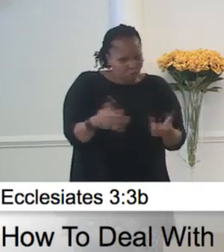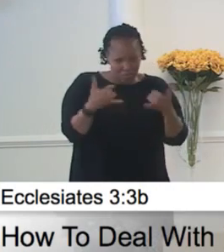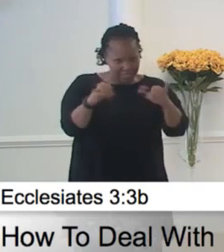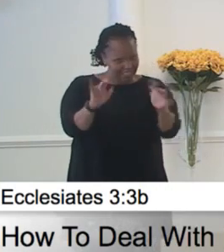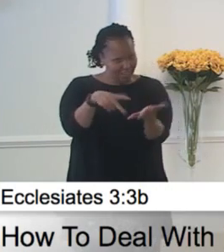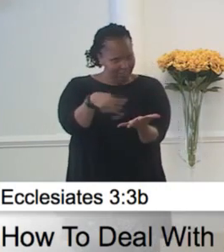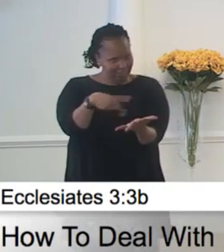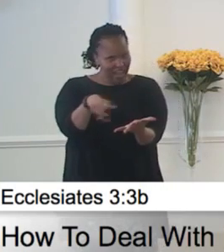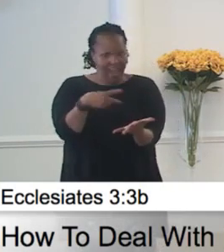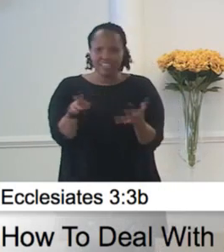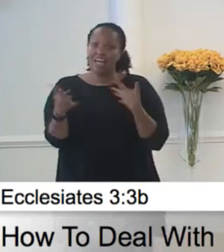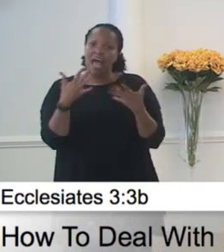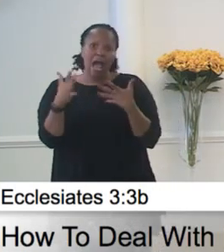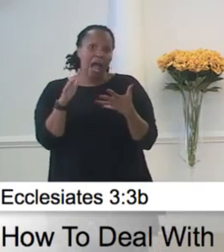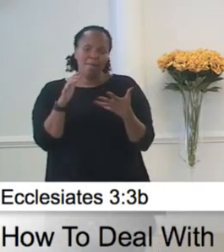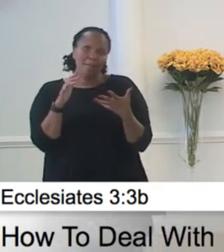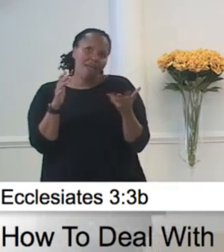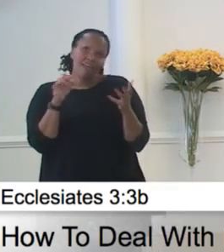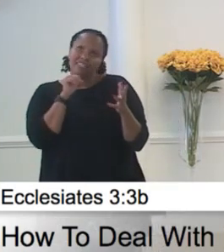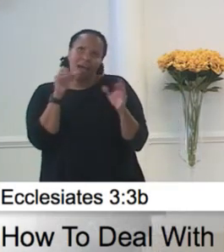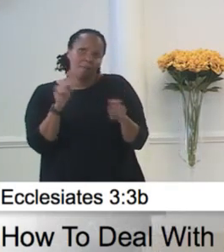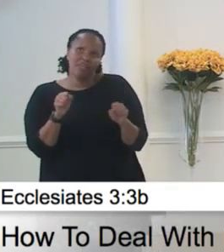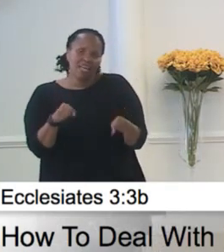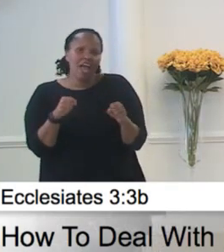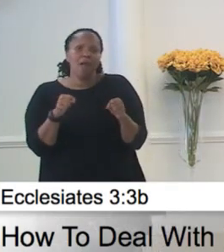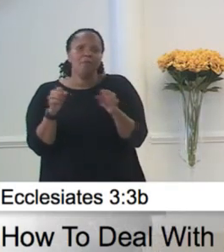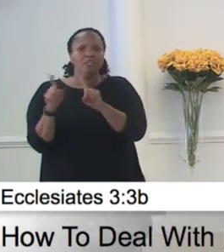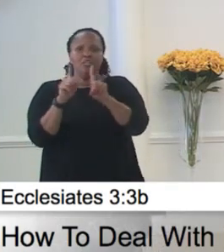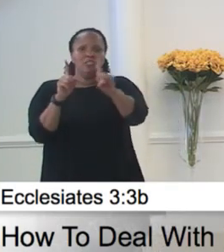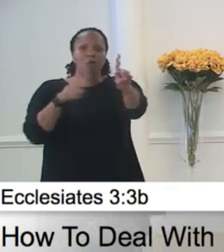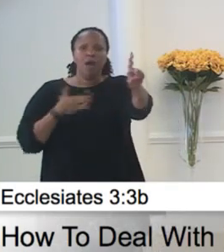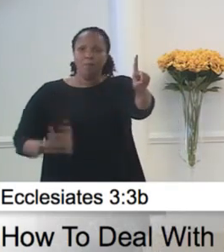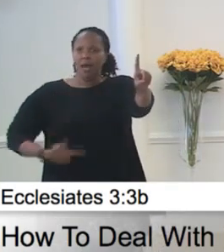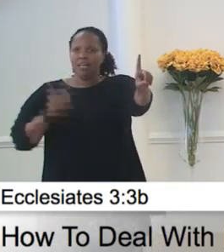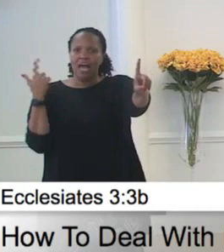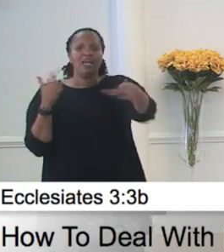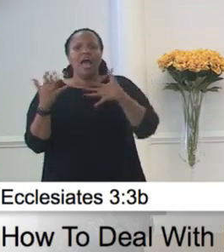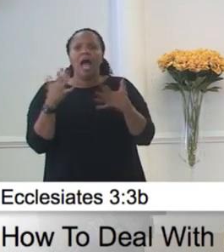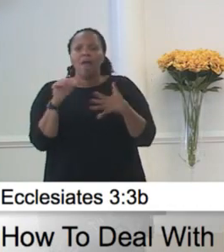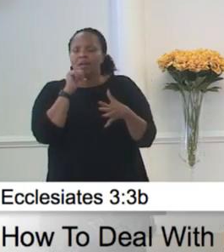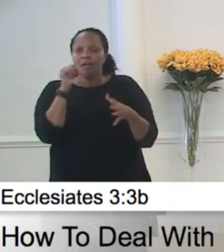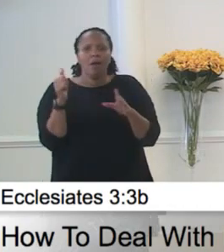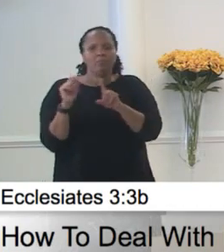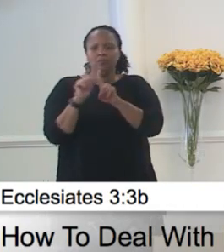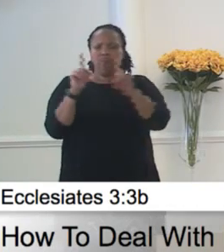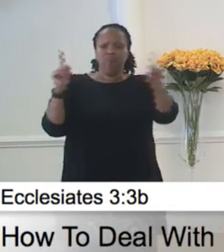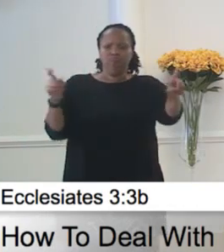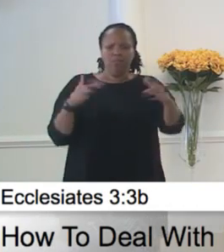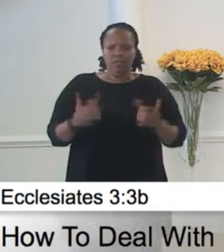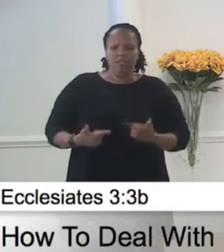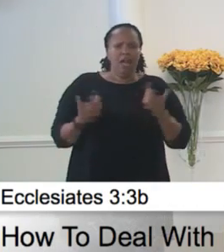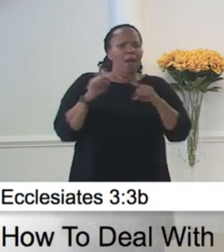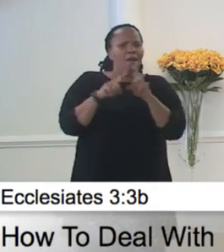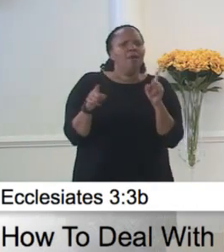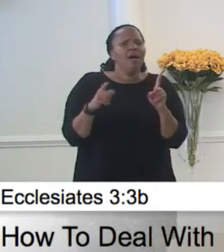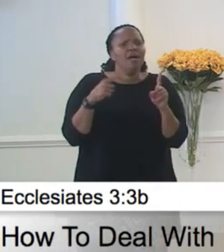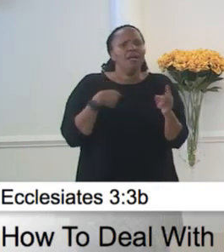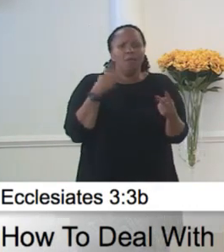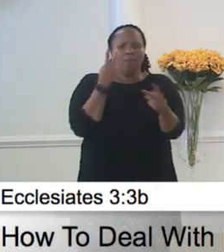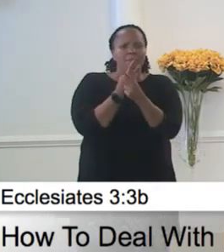dance. I may not be able to walk out of my life. I may not be able to walk out of God's life. But even with these